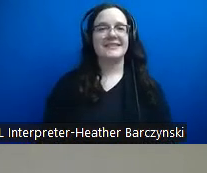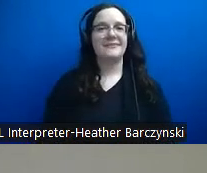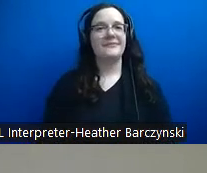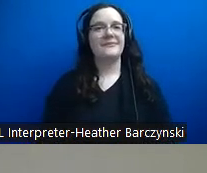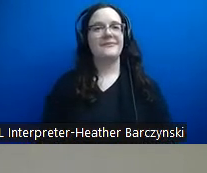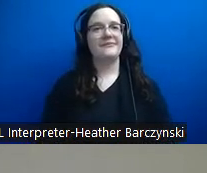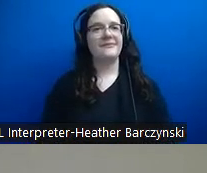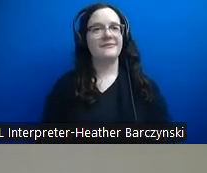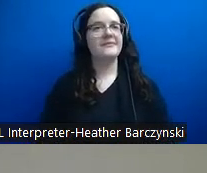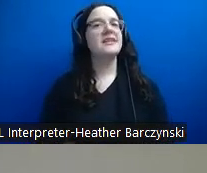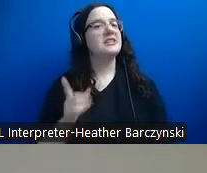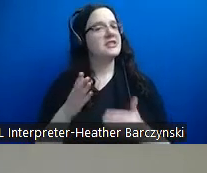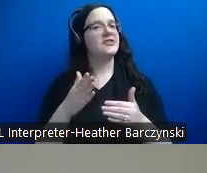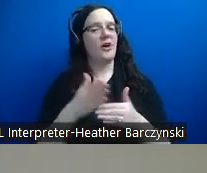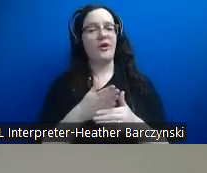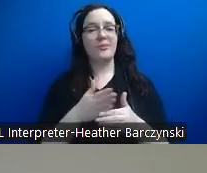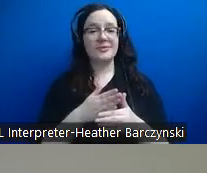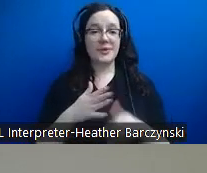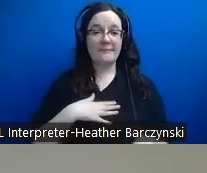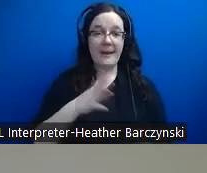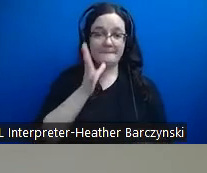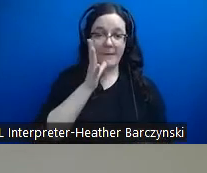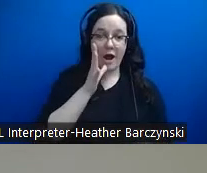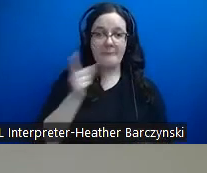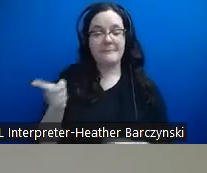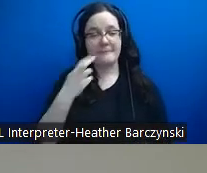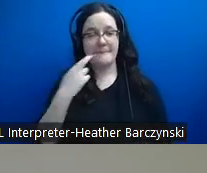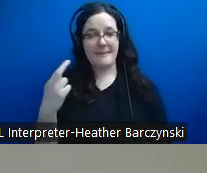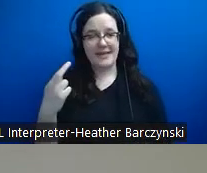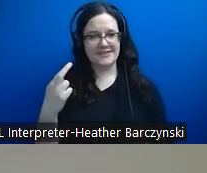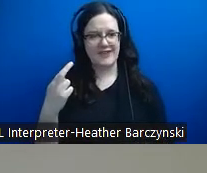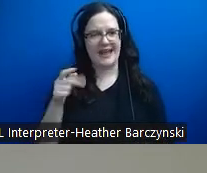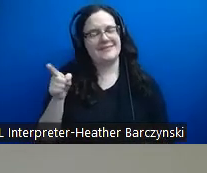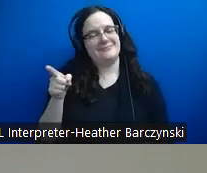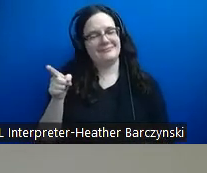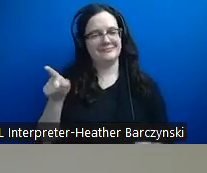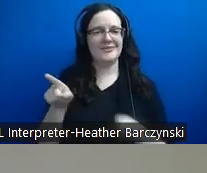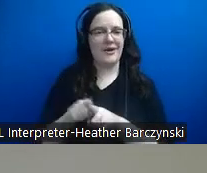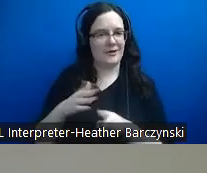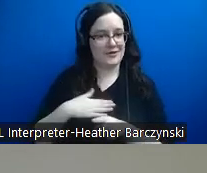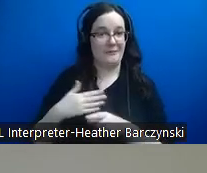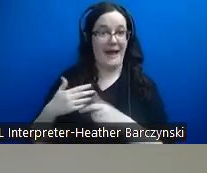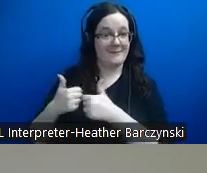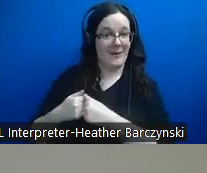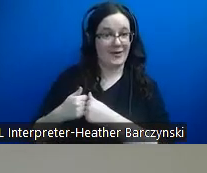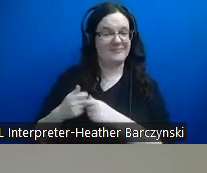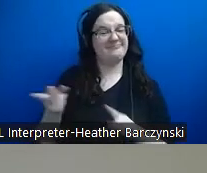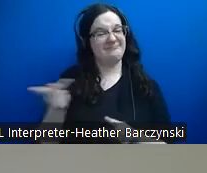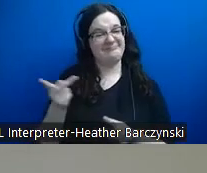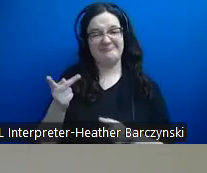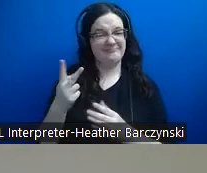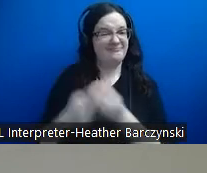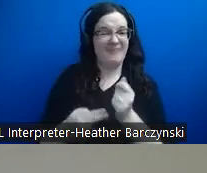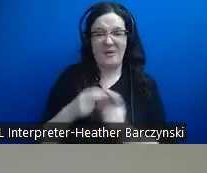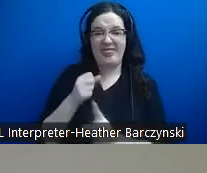between my mom and my best friend, who is my significant other also, they were both impacted